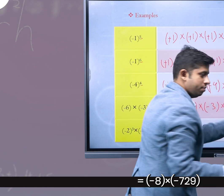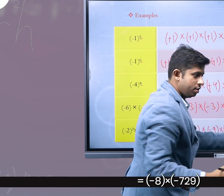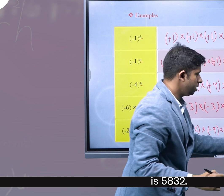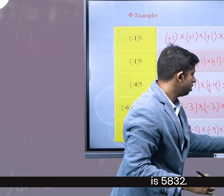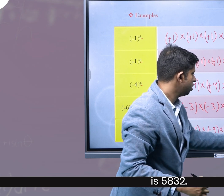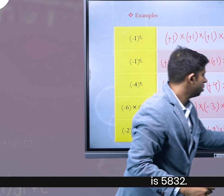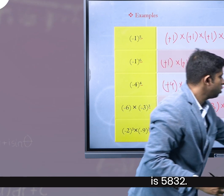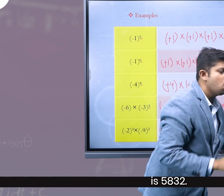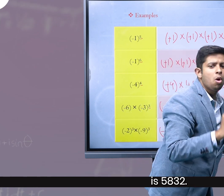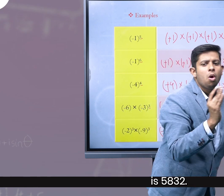is